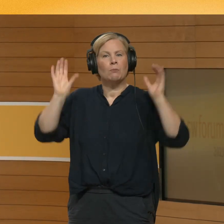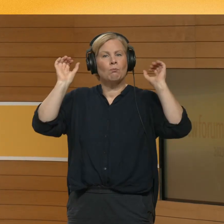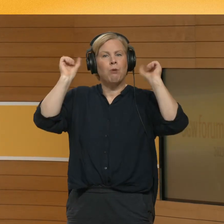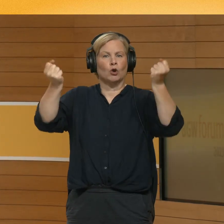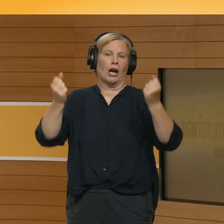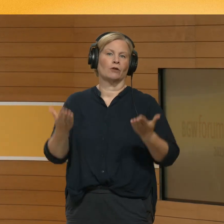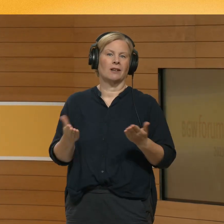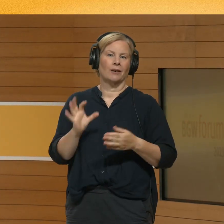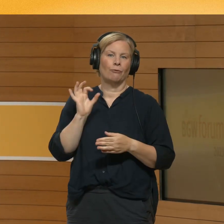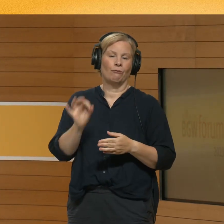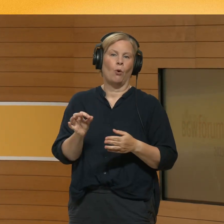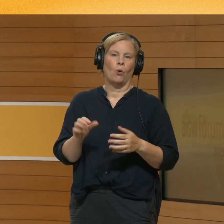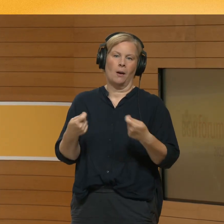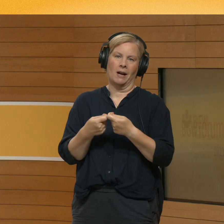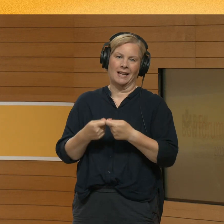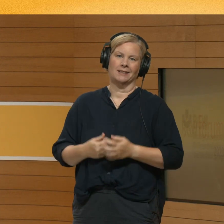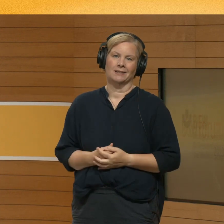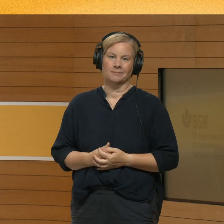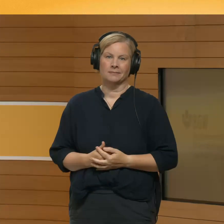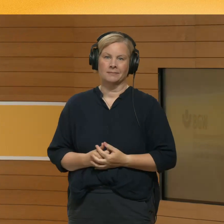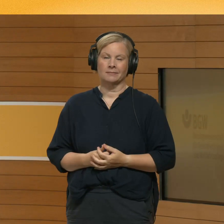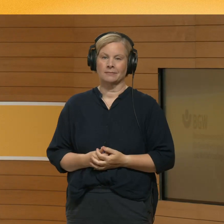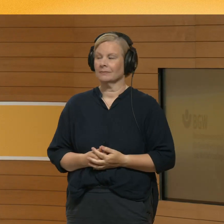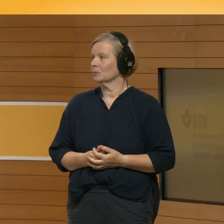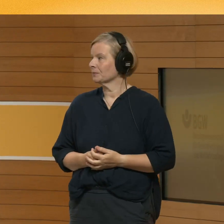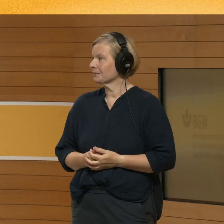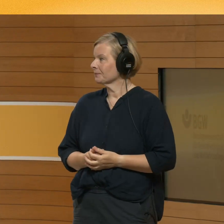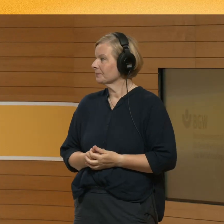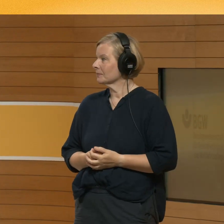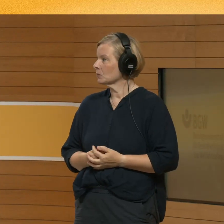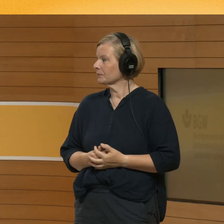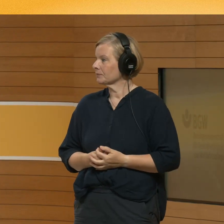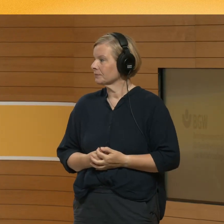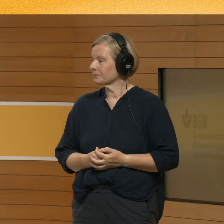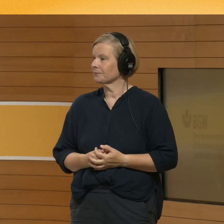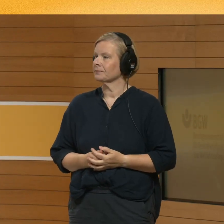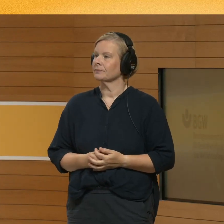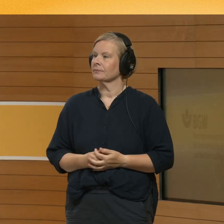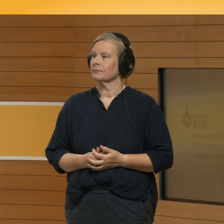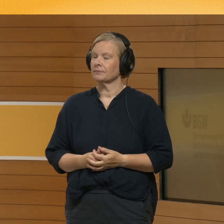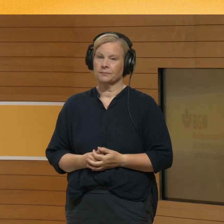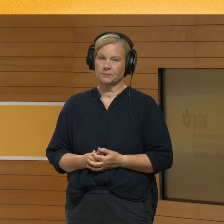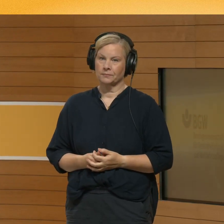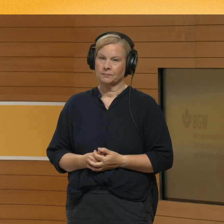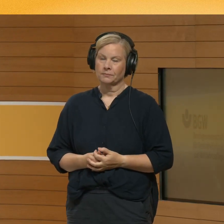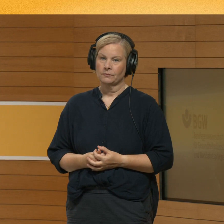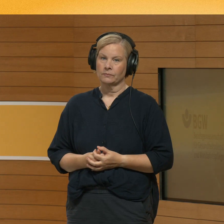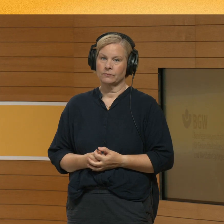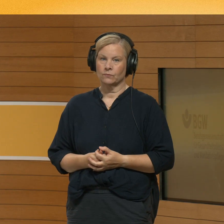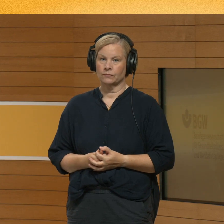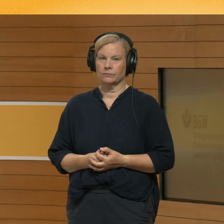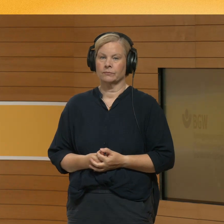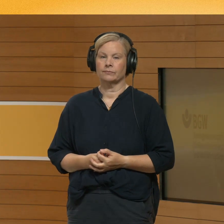up. But when I started in post, I suppose coming from the clinical environment and knowing very clearly, I suppose,